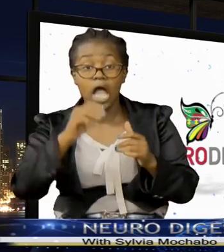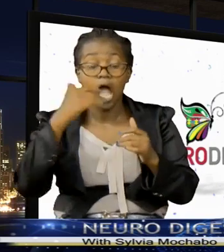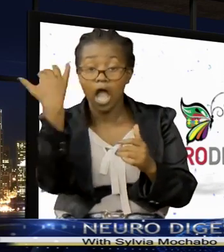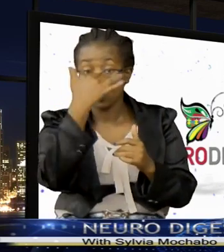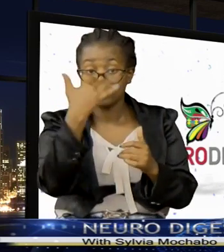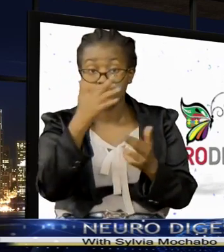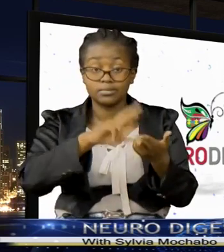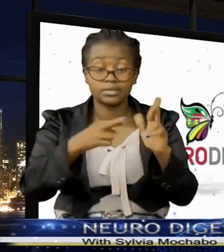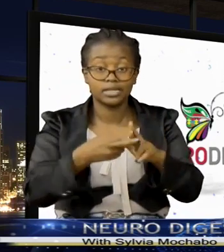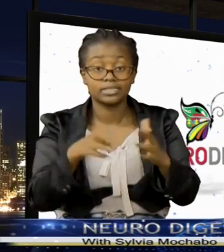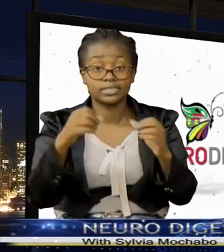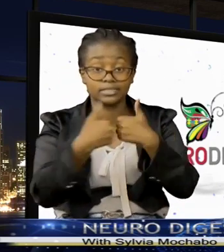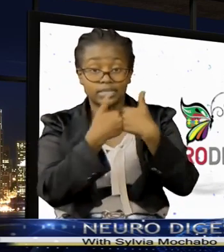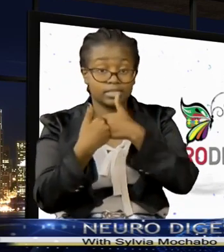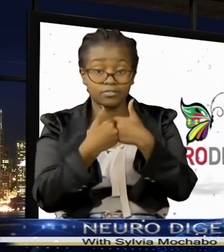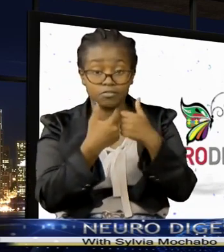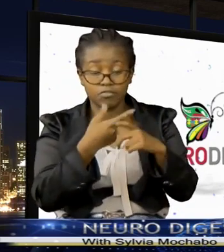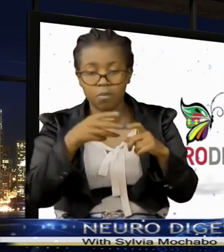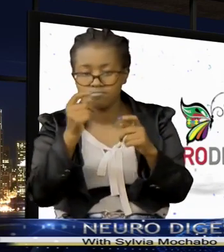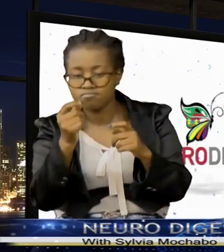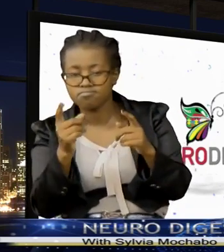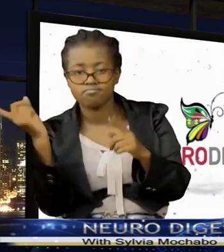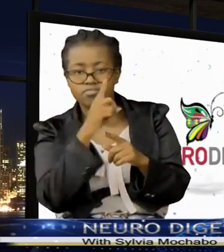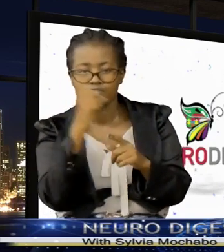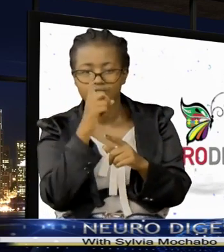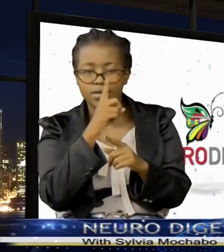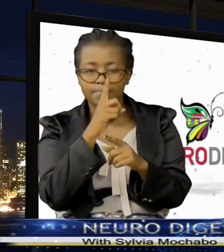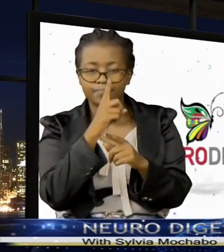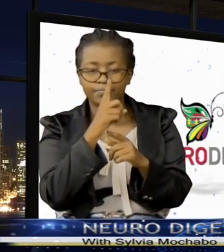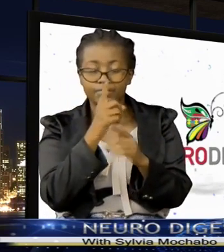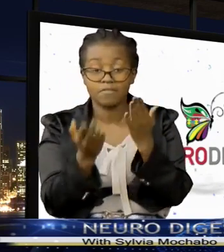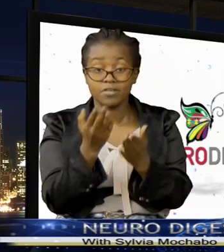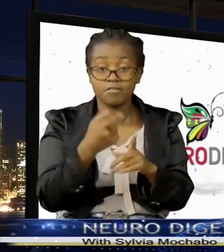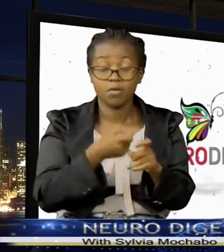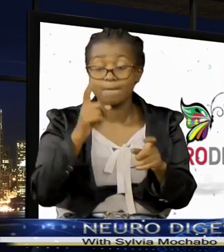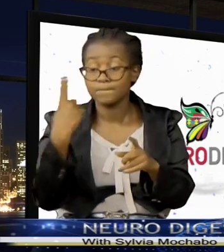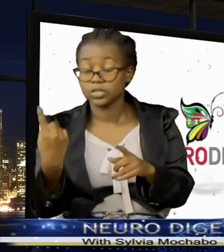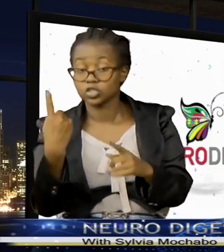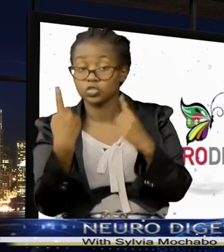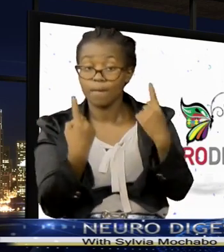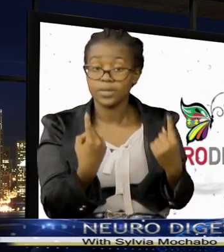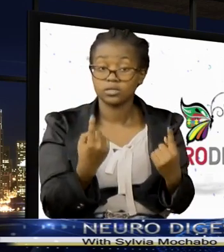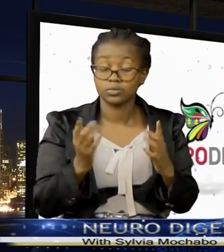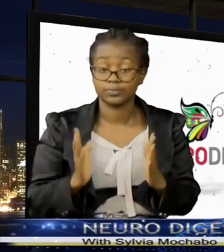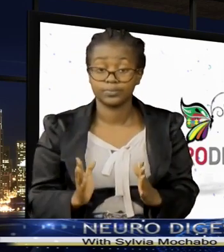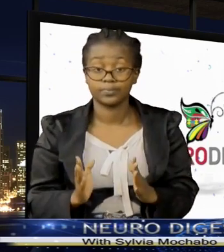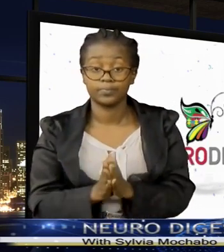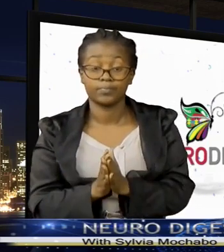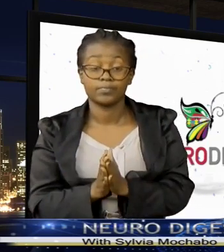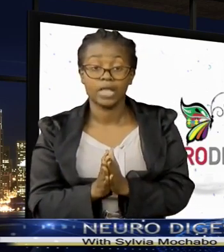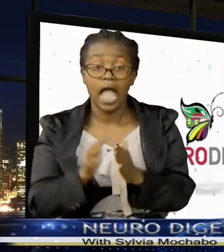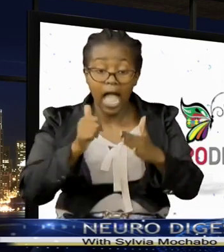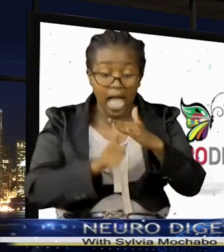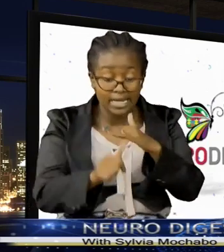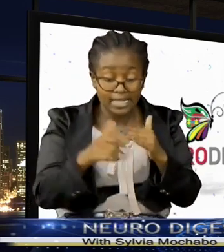Autism-related challenges can range from mild to severe, and they vary from person to person. Every person on the autism